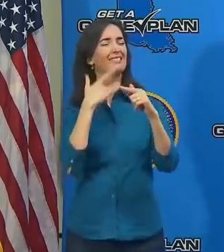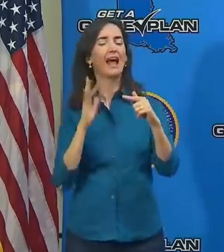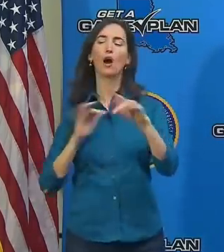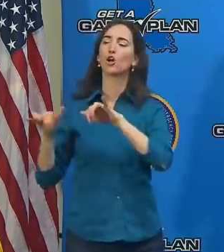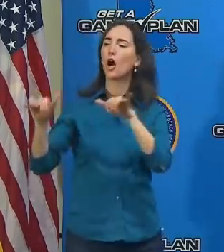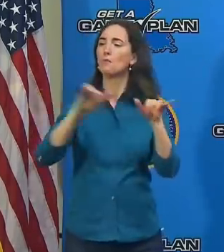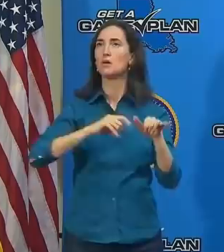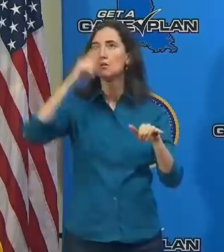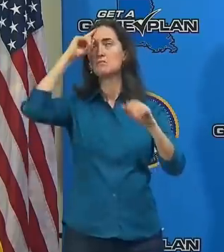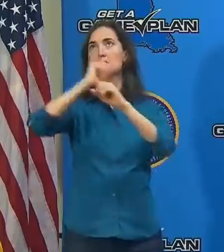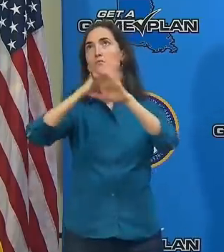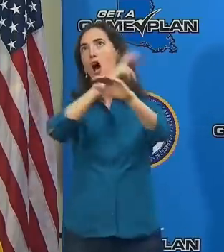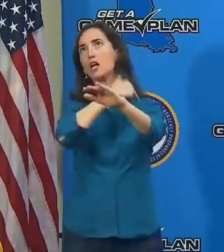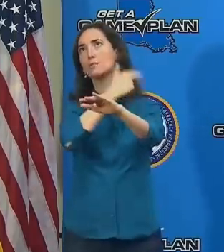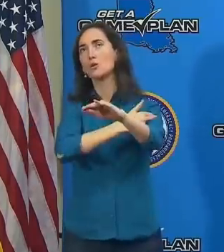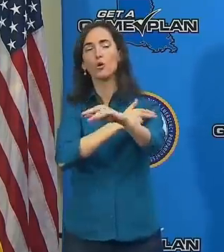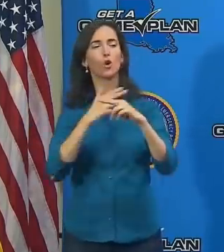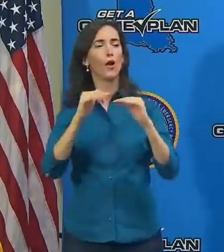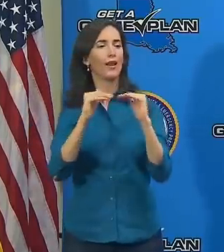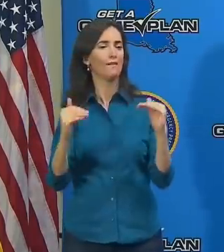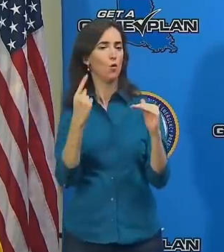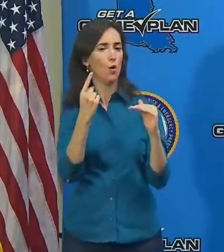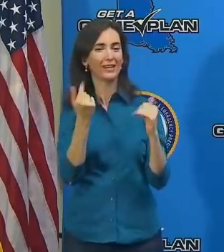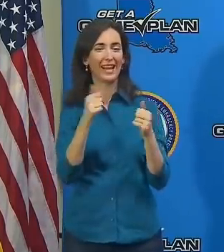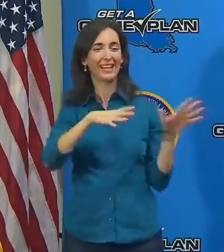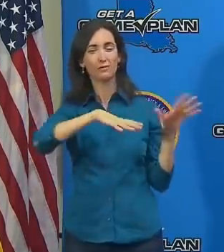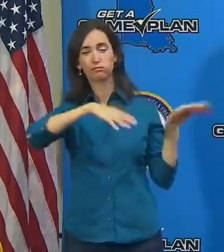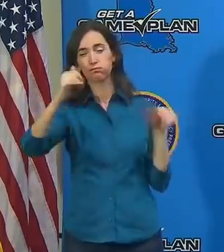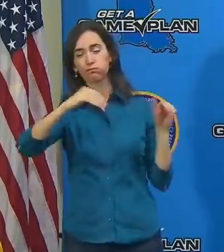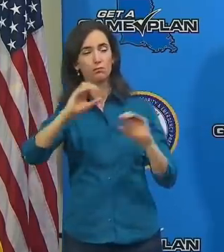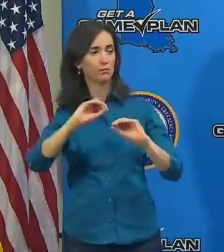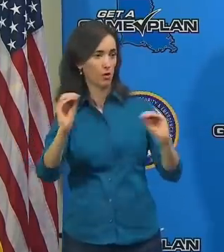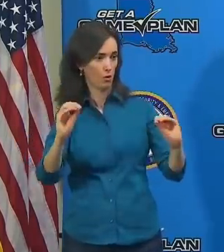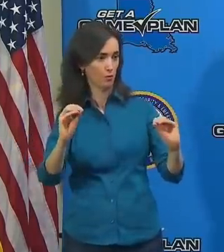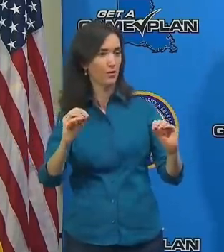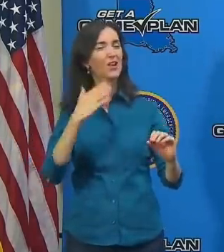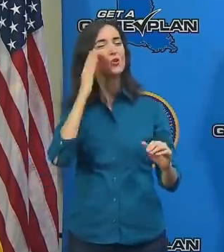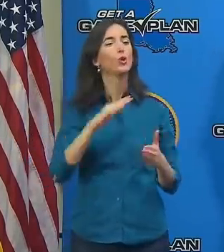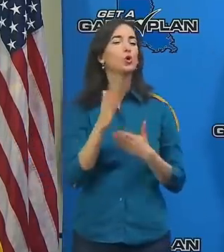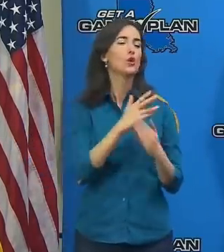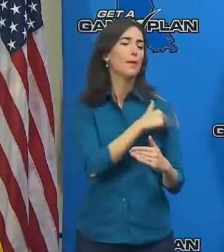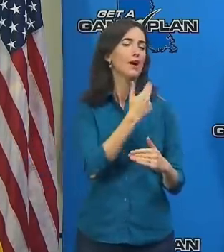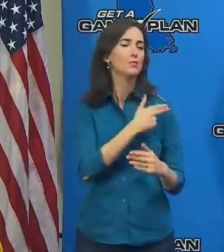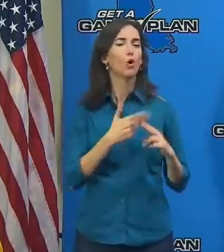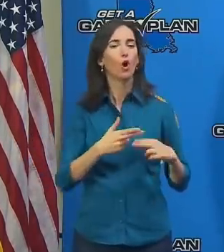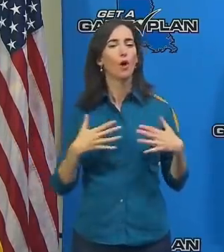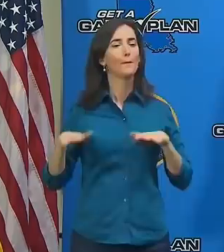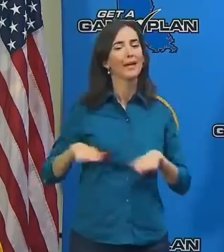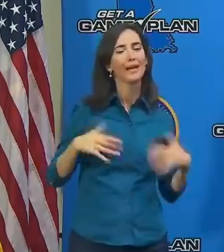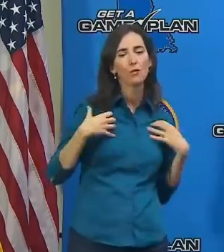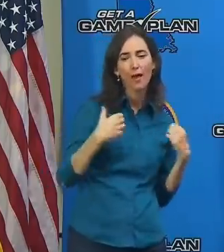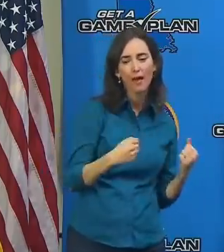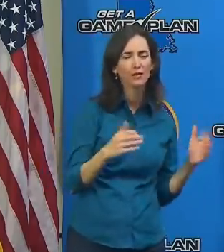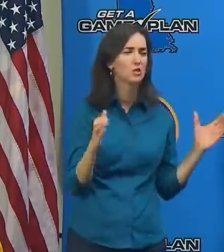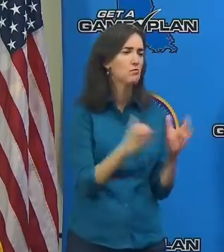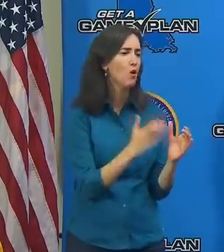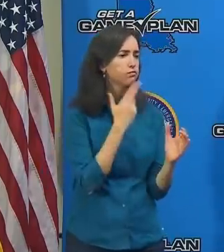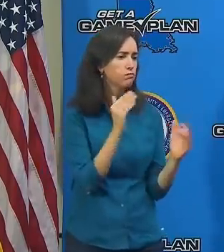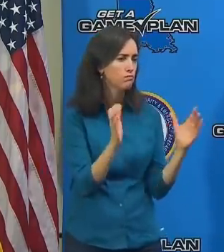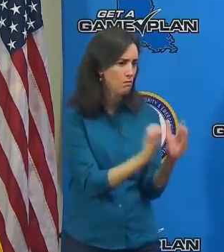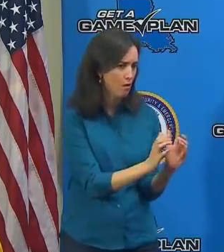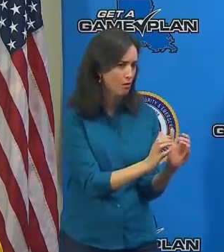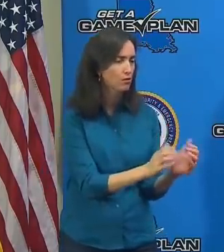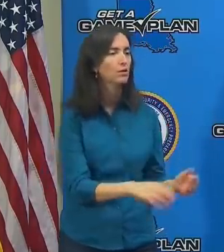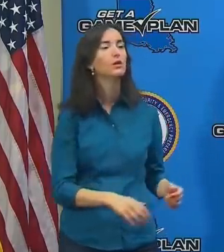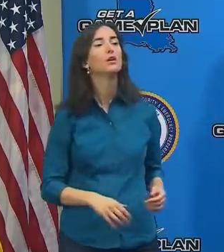hospital. By definition, we have some rehab hospitals, we have some behavioral health hospitals, and these are typically much smaller, and